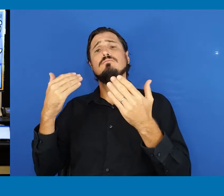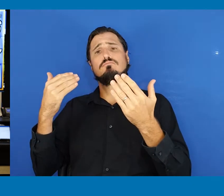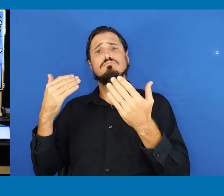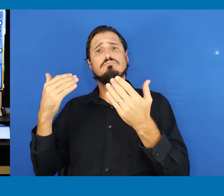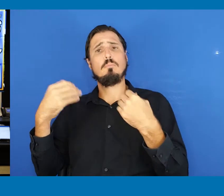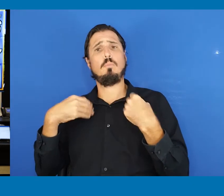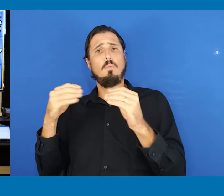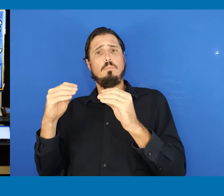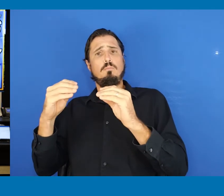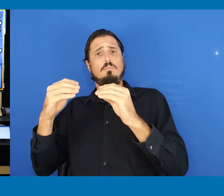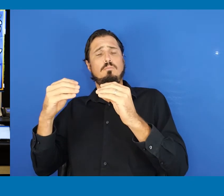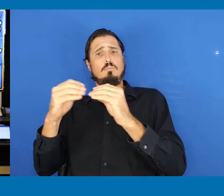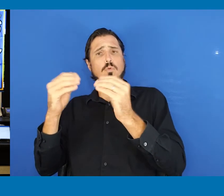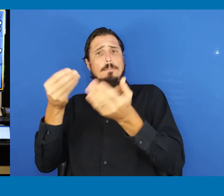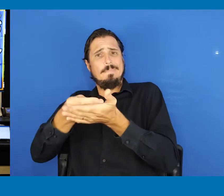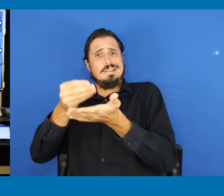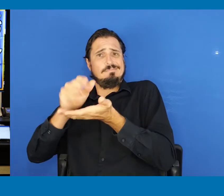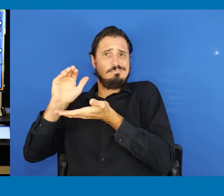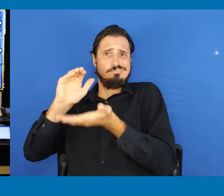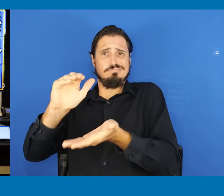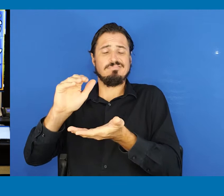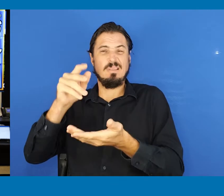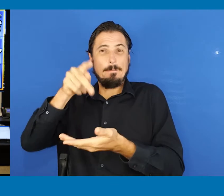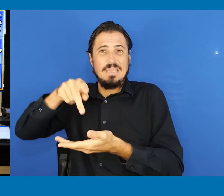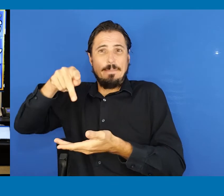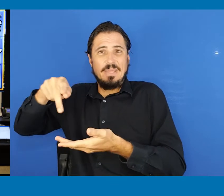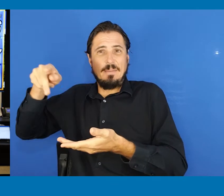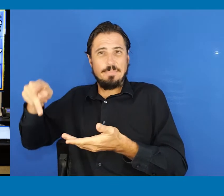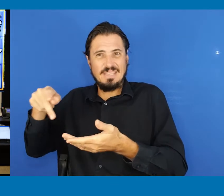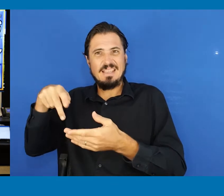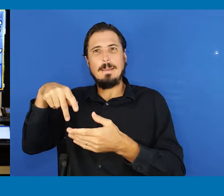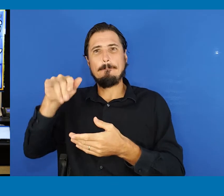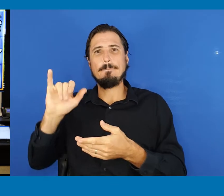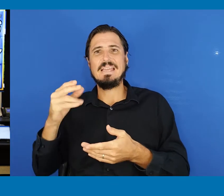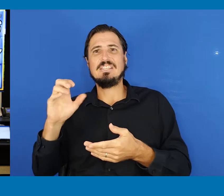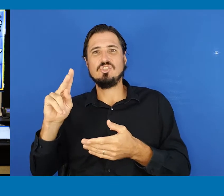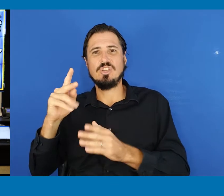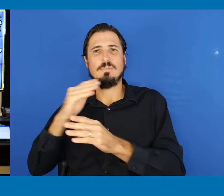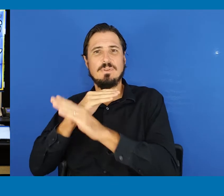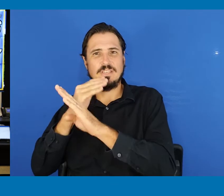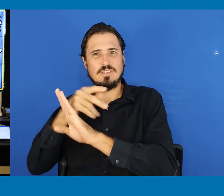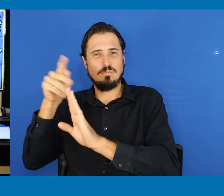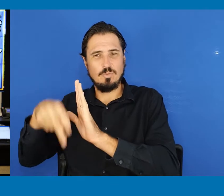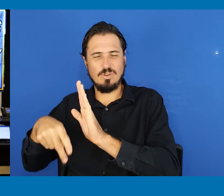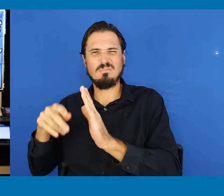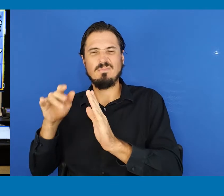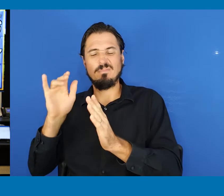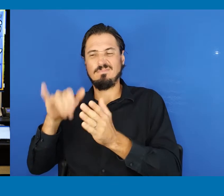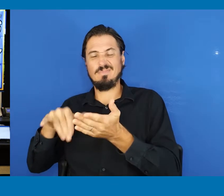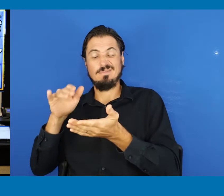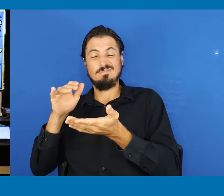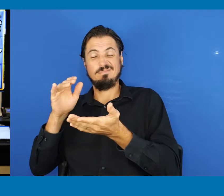Business Administration launched a new round of the Paycheck Protection Program this week. The program